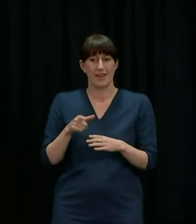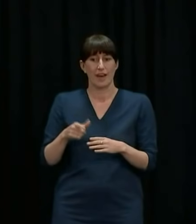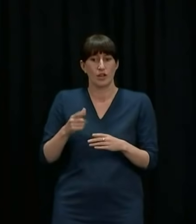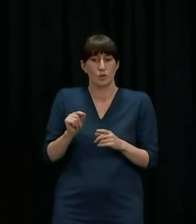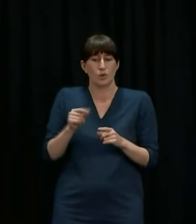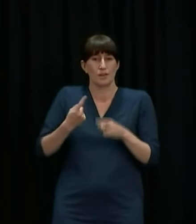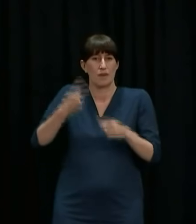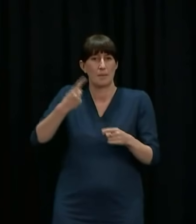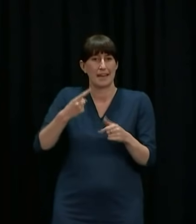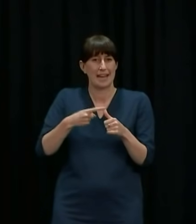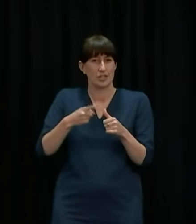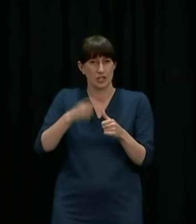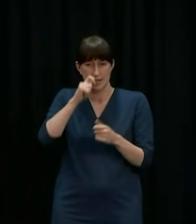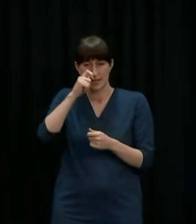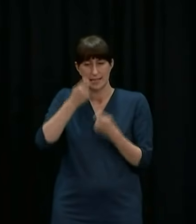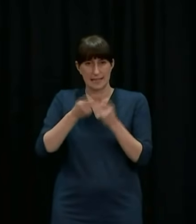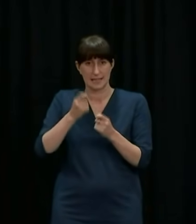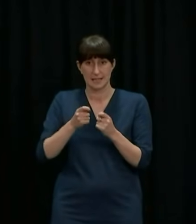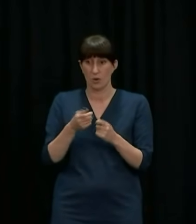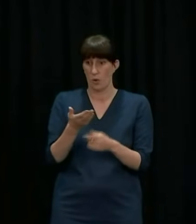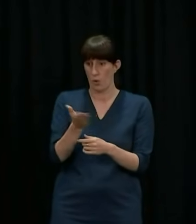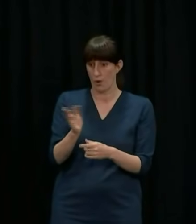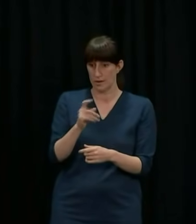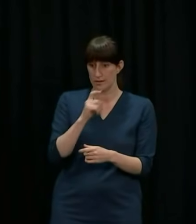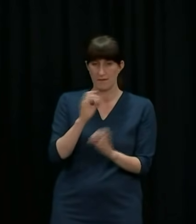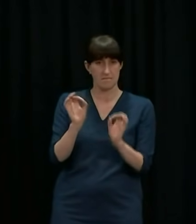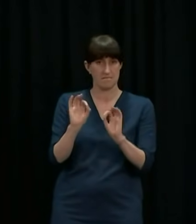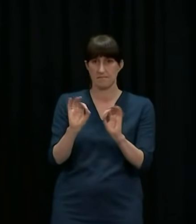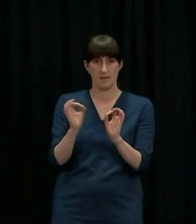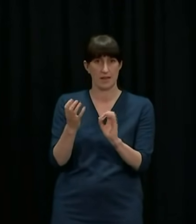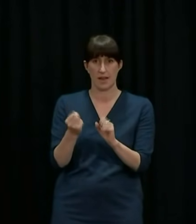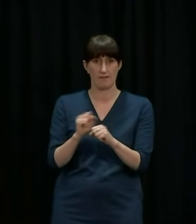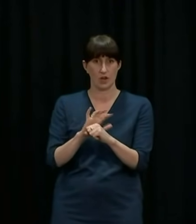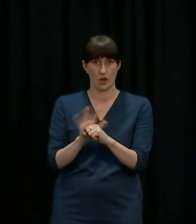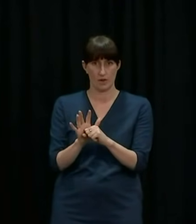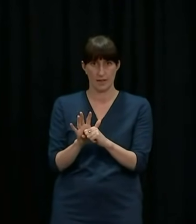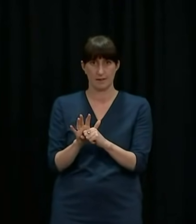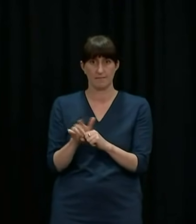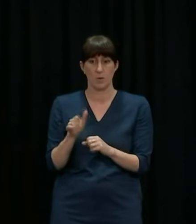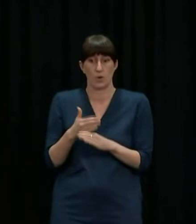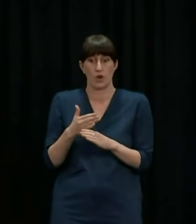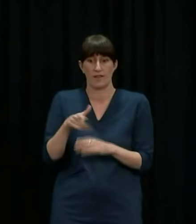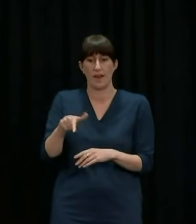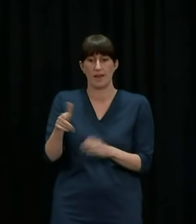can imagine, this morning were negative again for those staff still working in the unit.